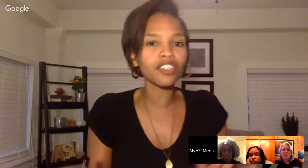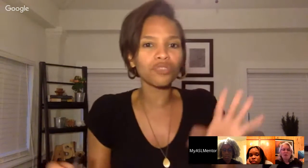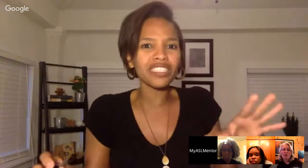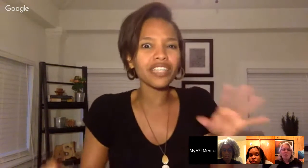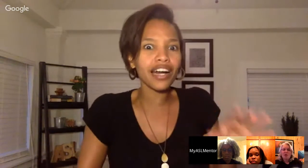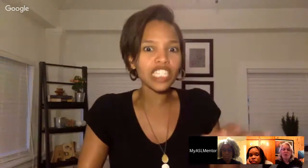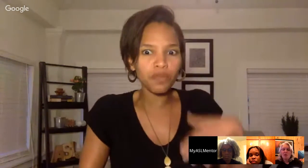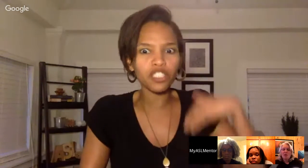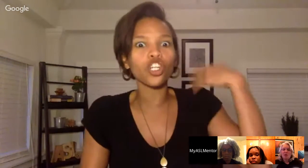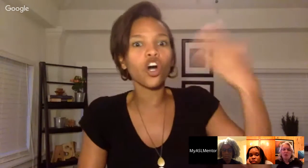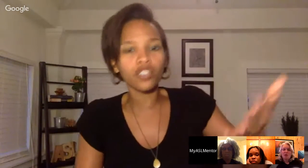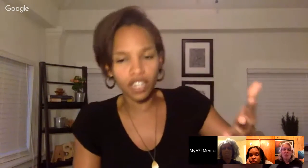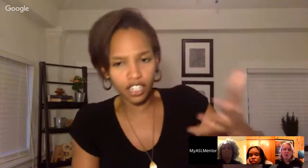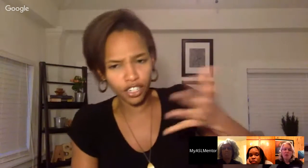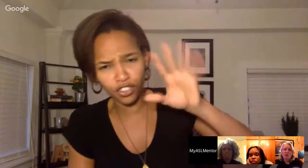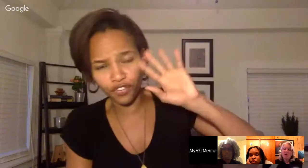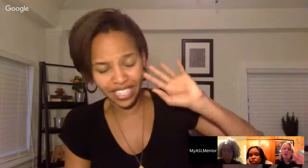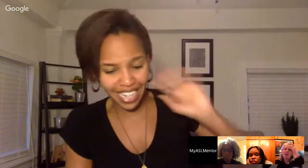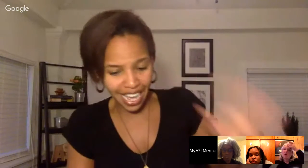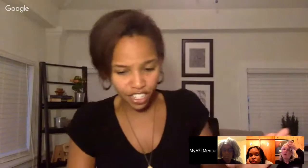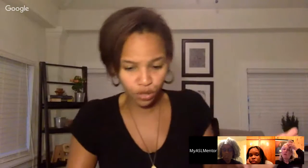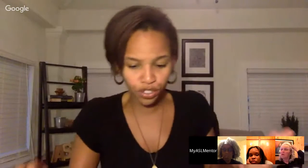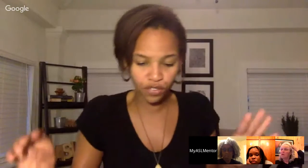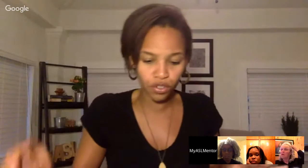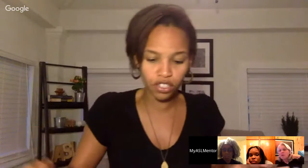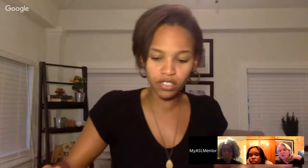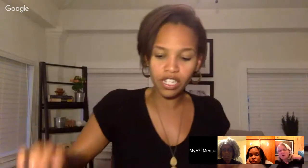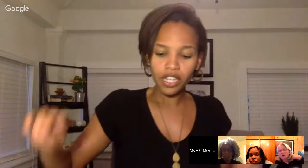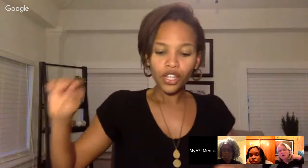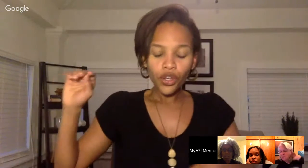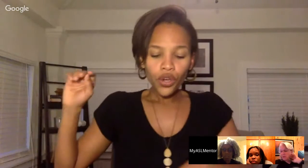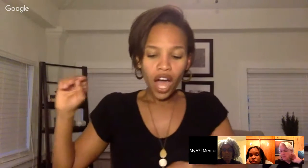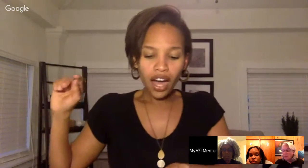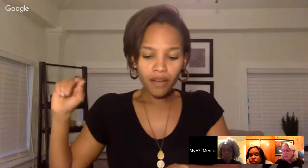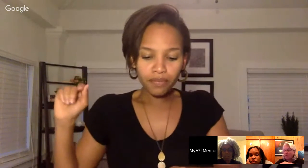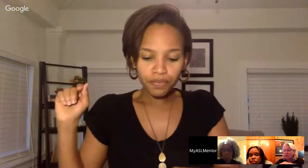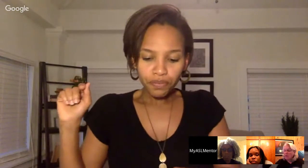suddenly realized, but dawned on her is a fantastic choice of words.